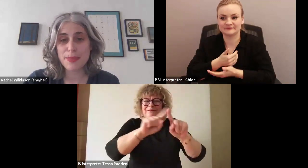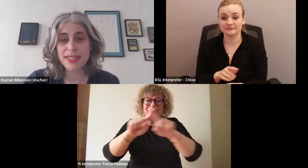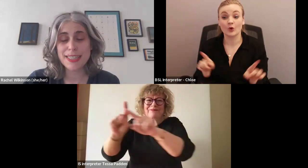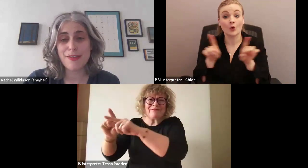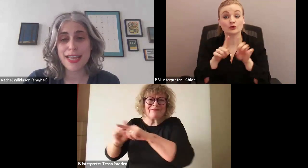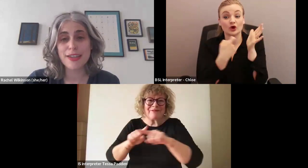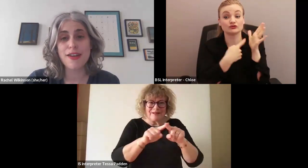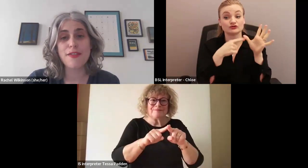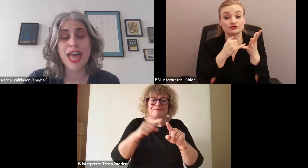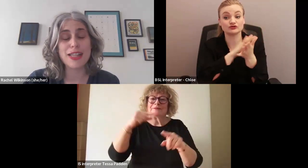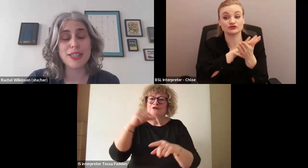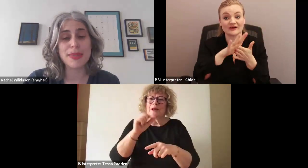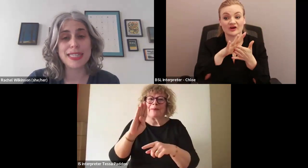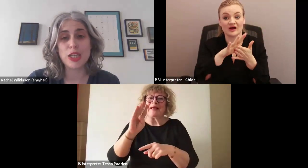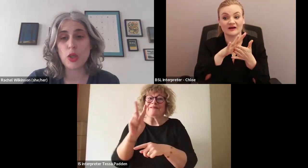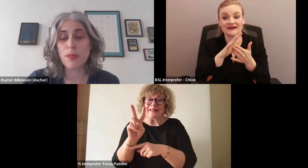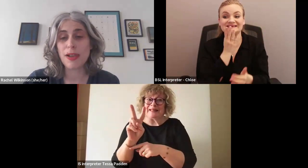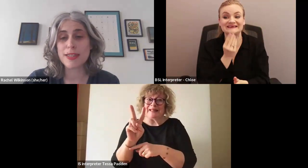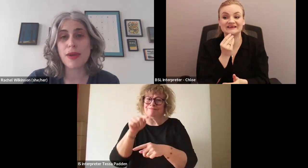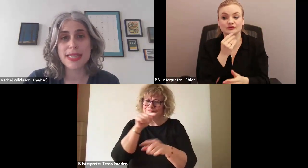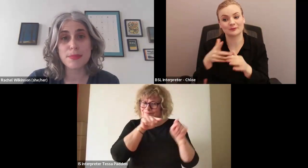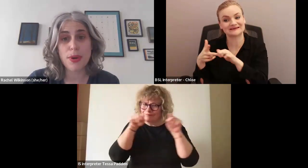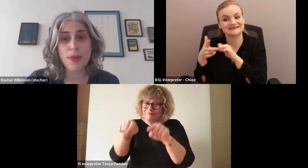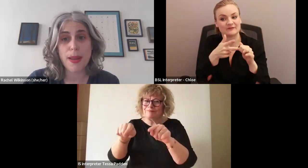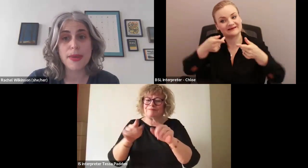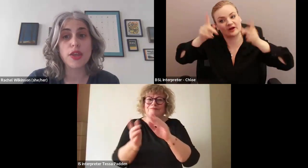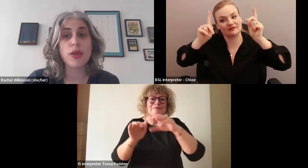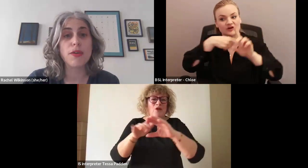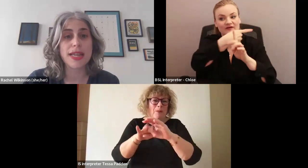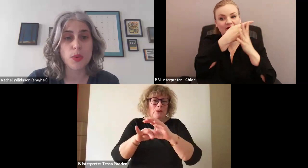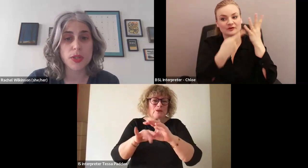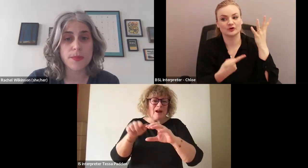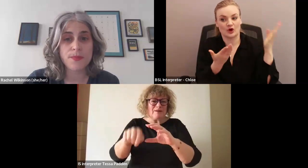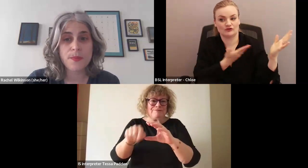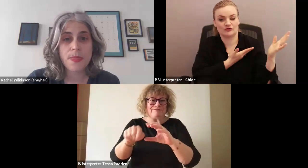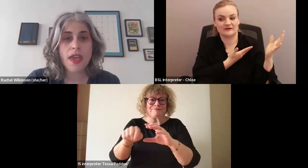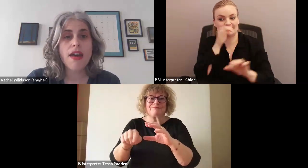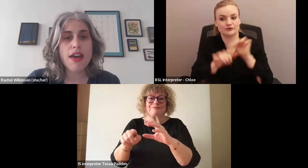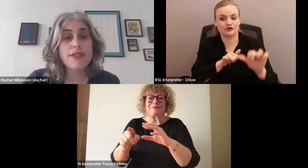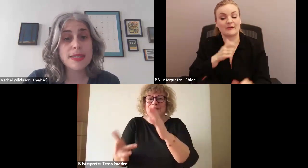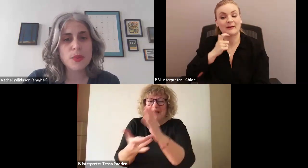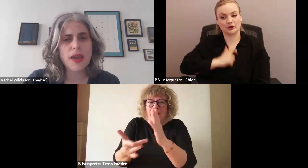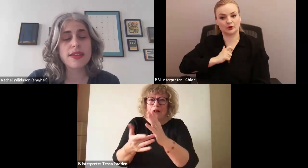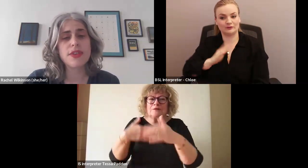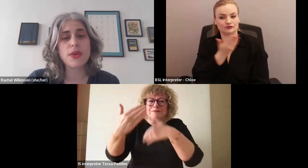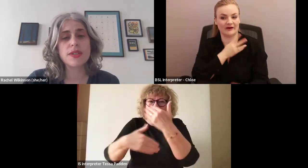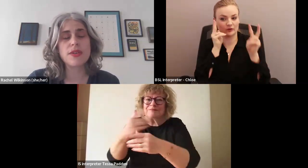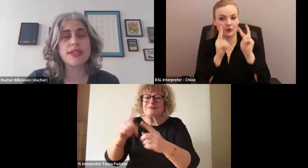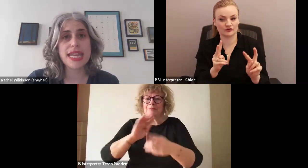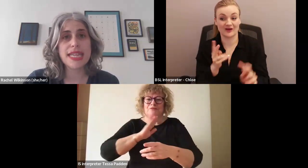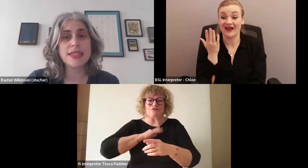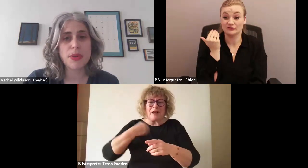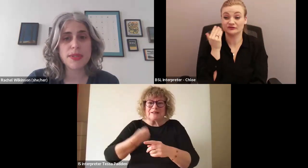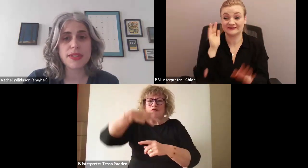Interim Deputy Director of the LGBTQ+ Rights Programme at Human Rights Watch. Her recent work has